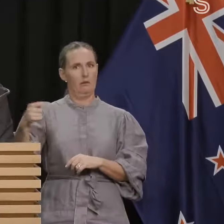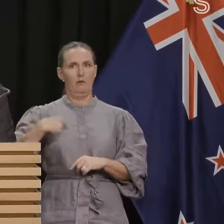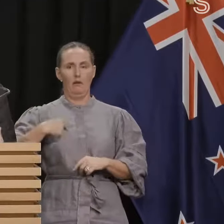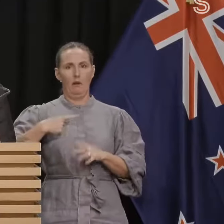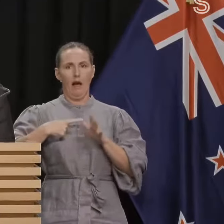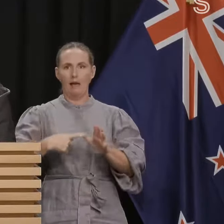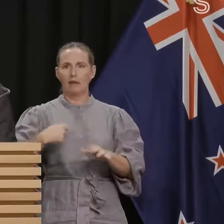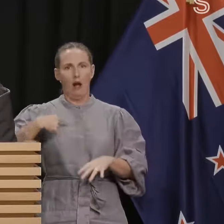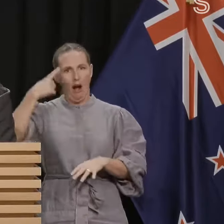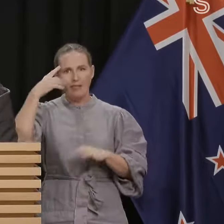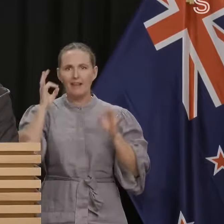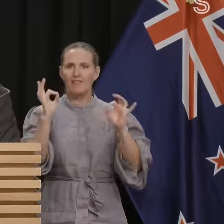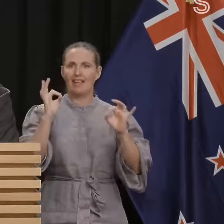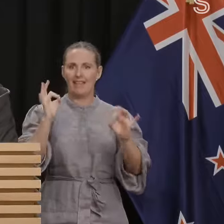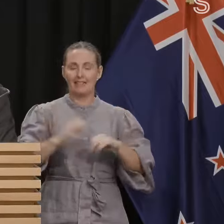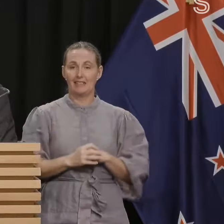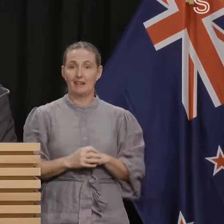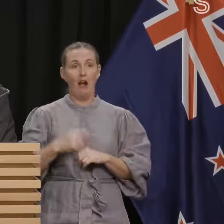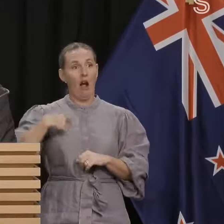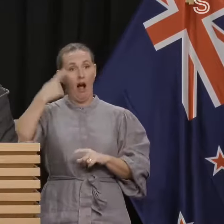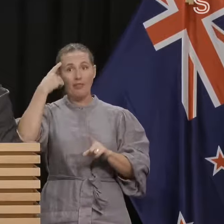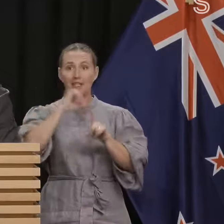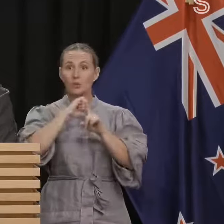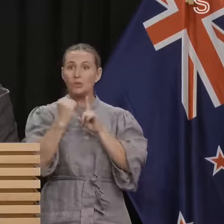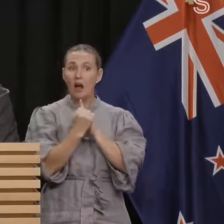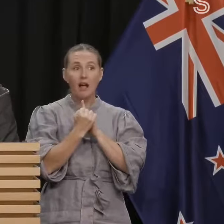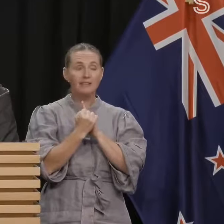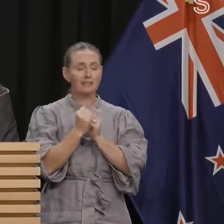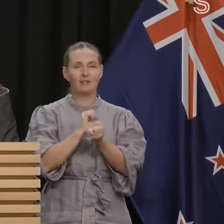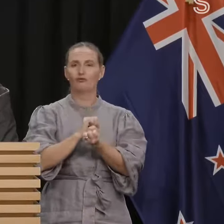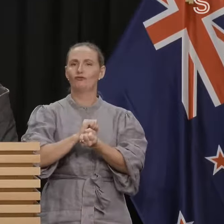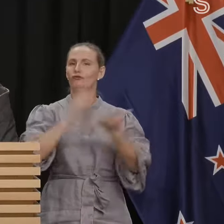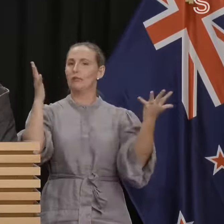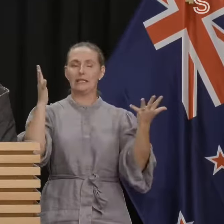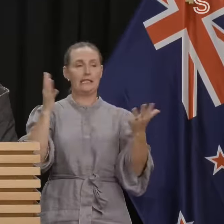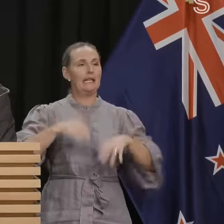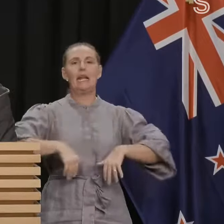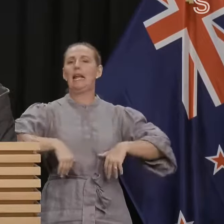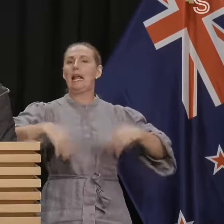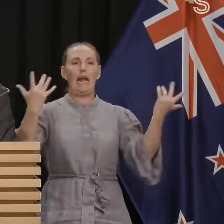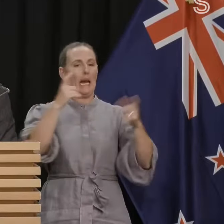I think we should live in a society where people are free to be who they are, and